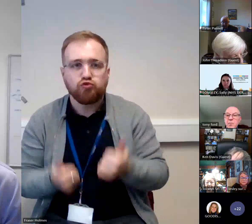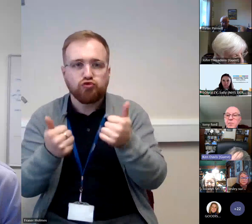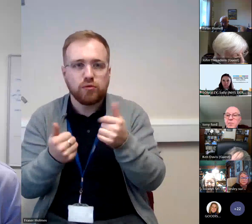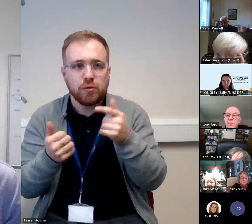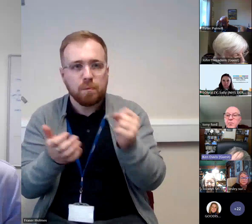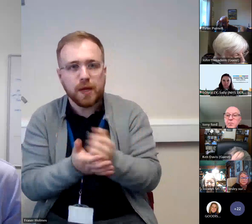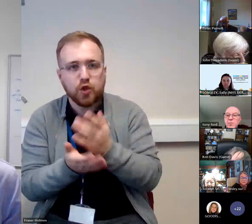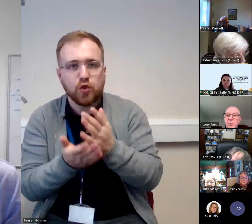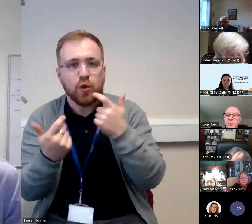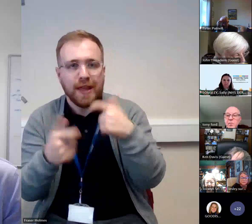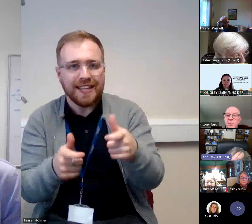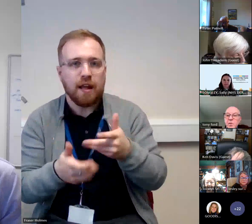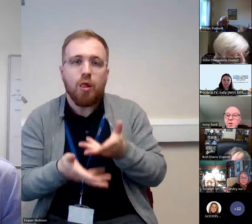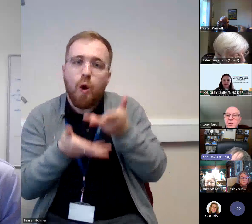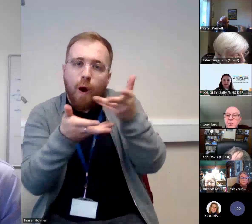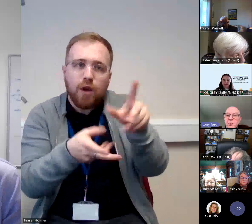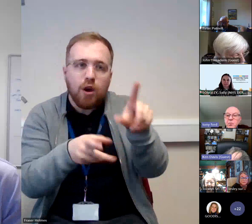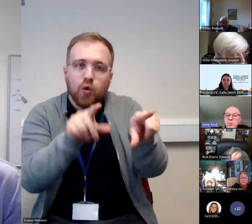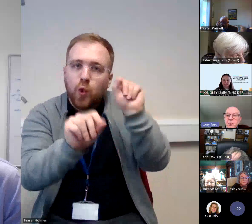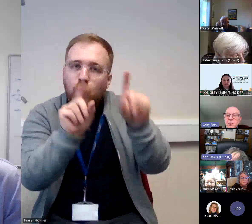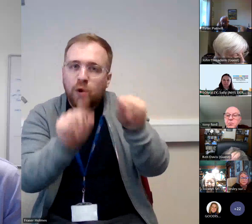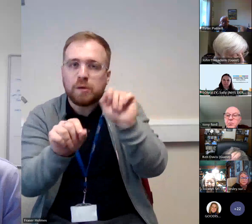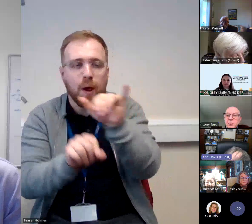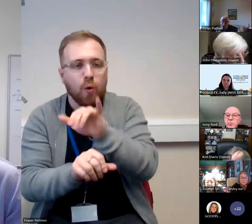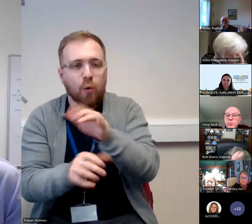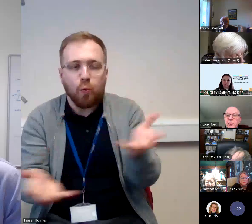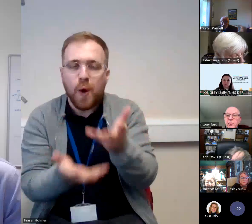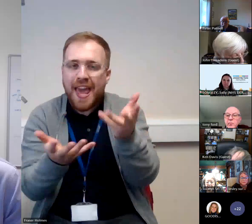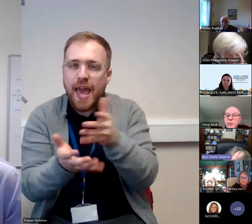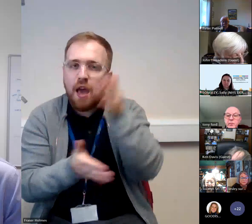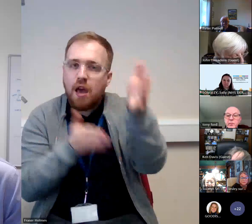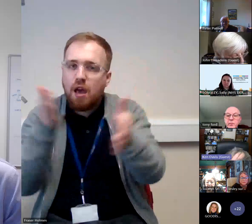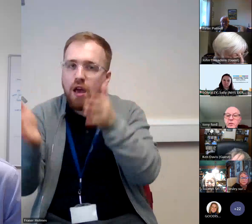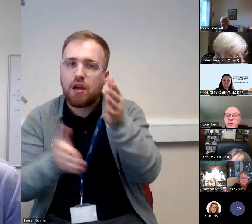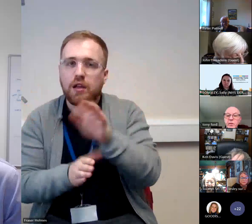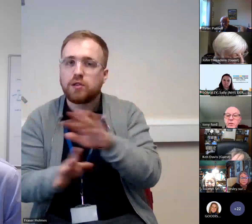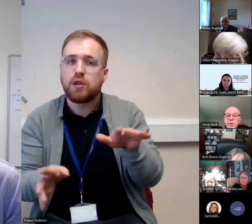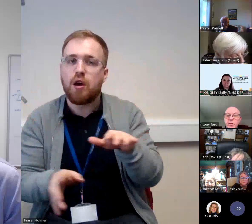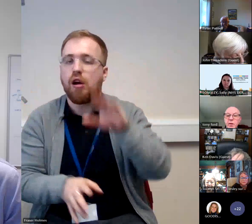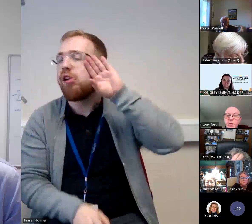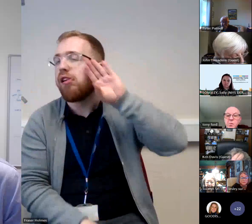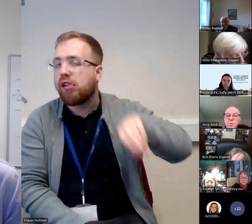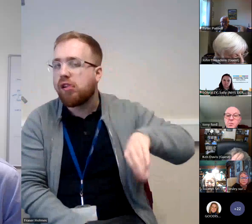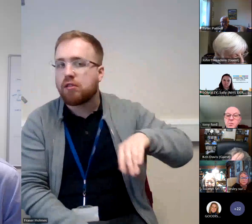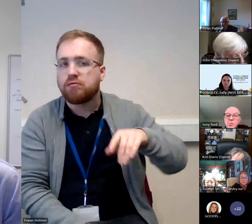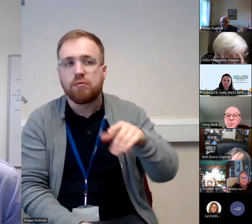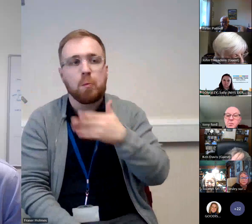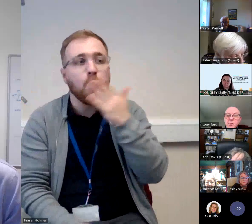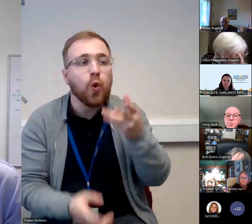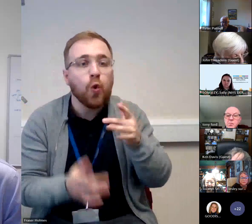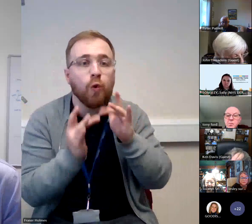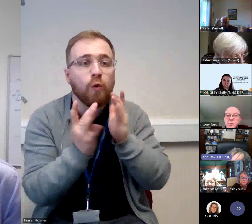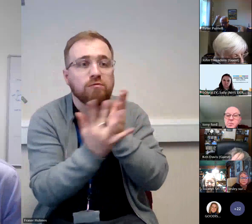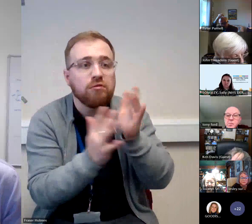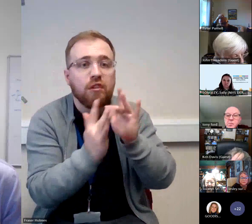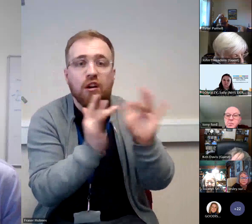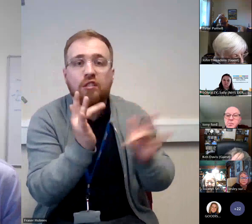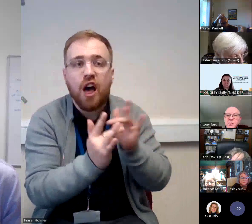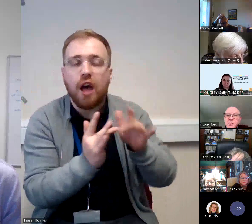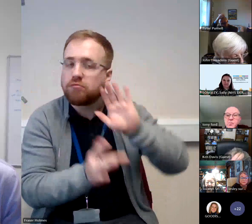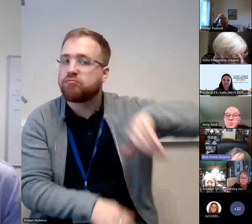they're still offered the choice of location, rather than being excluded because they don't happen to have smartphones.